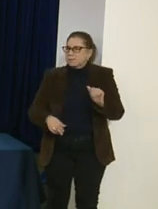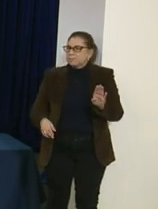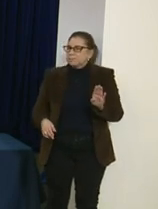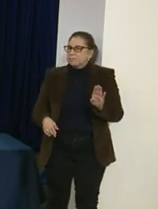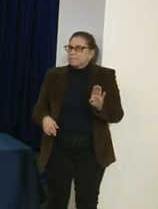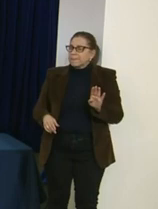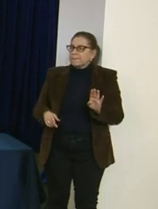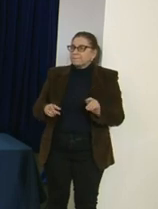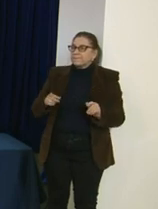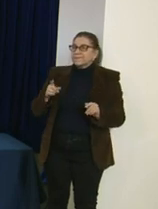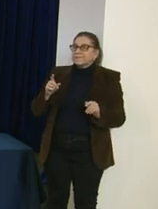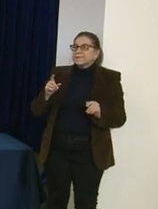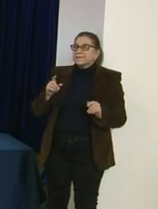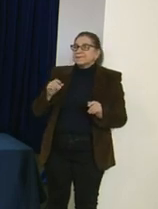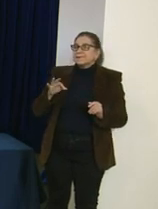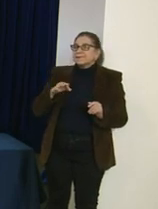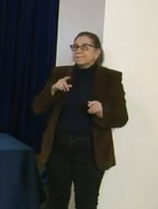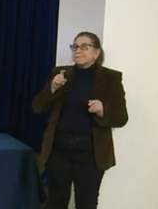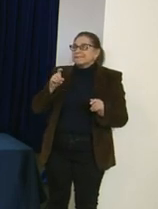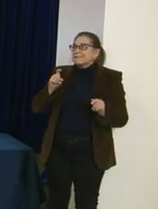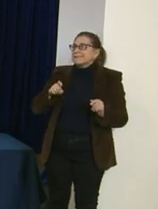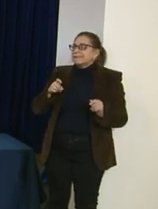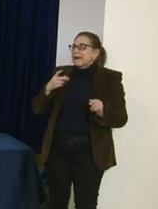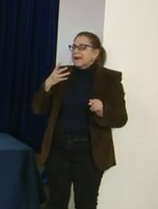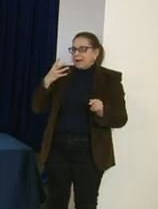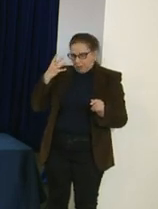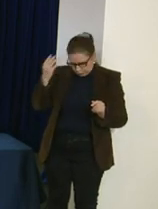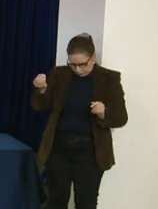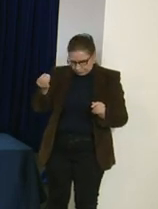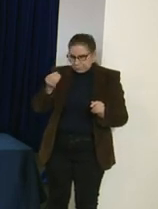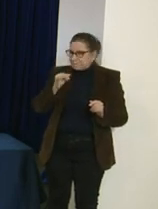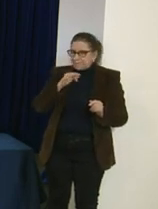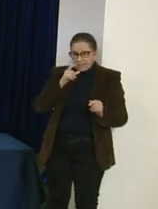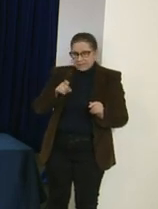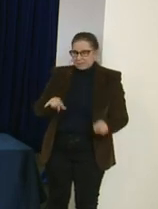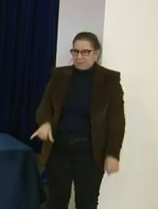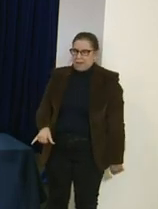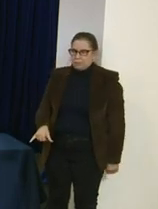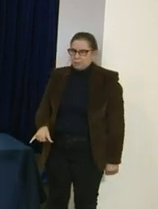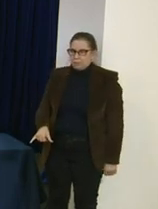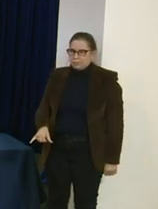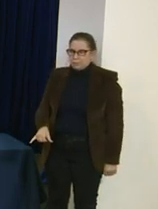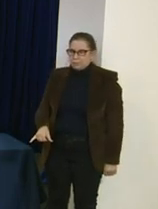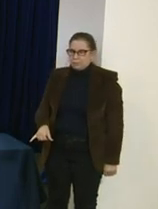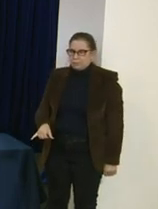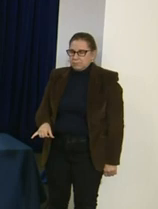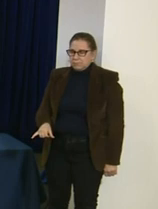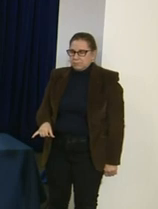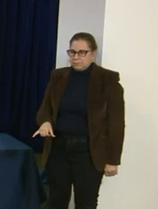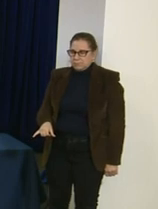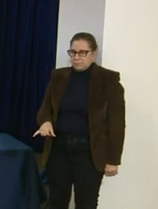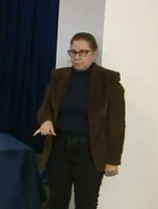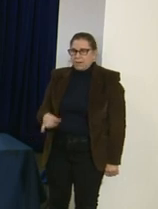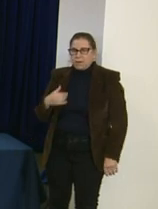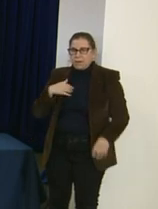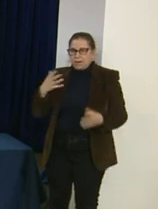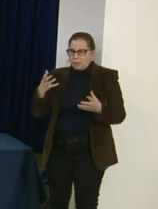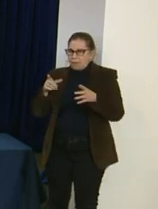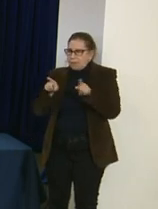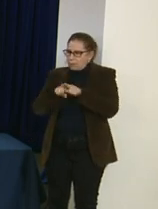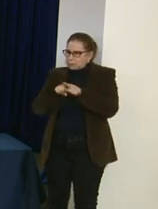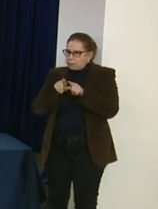for a taxi trip. The other thing I should remind everybody of is a lot of grocers in